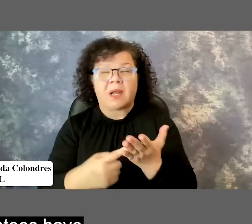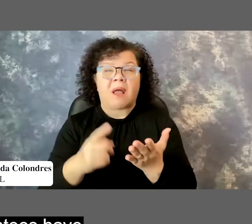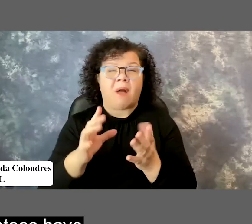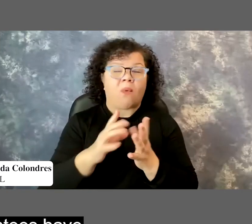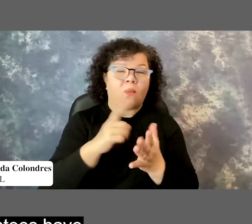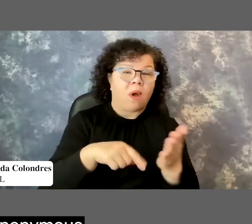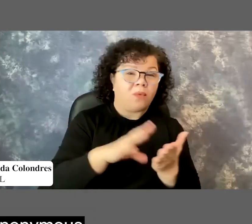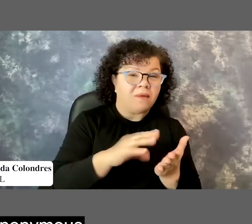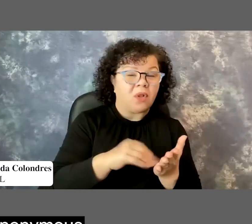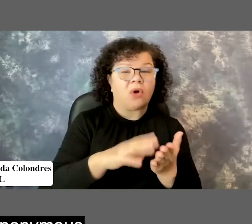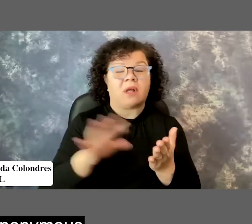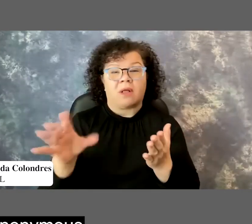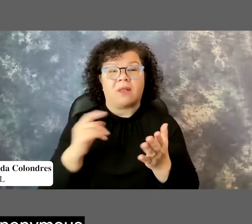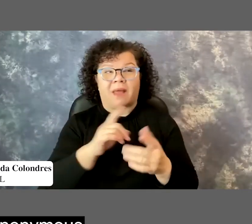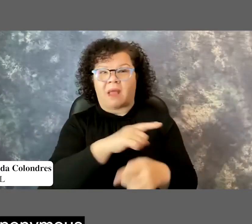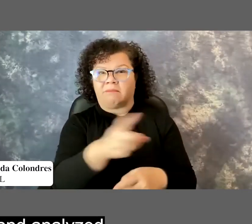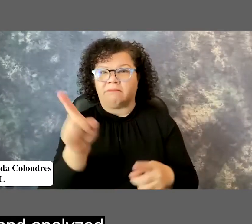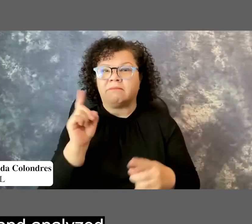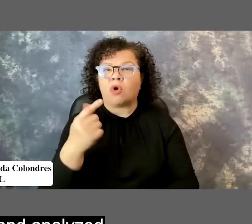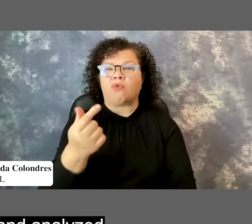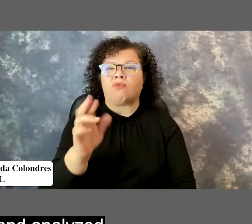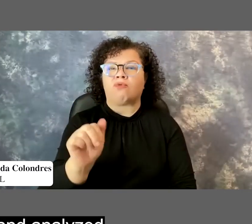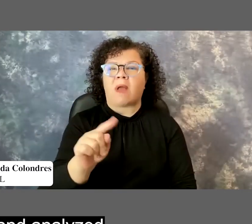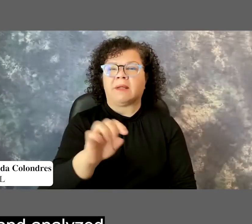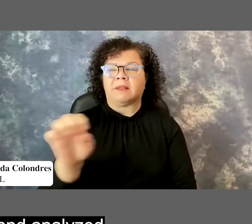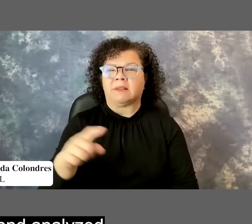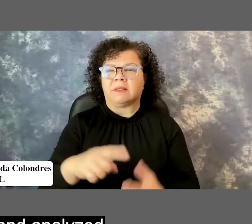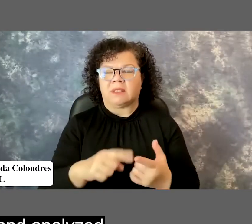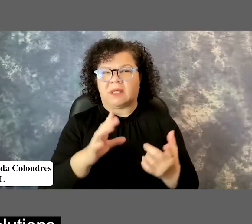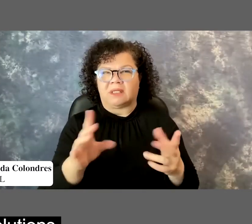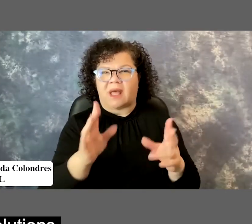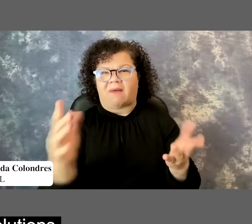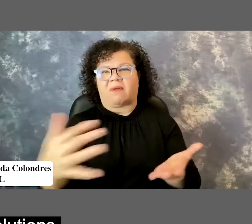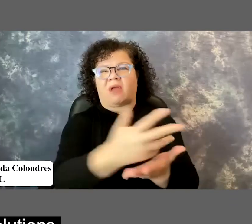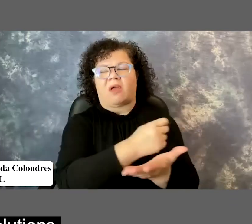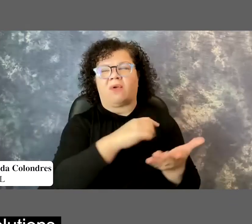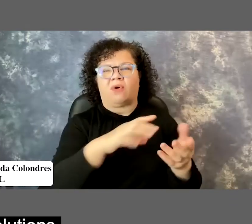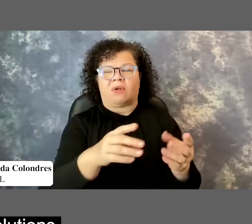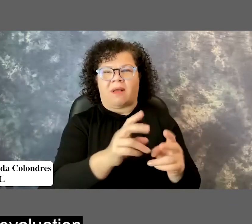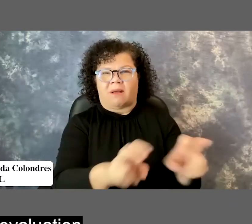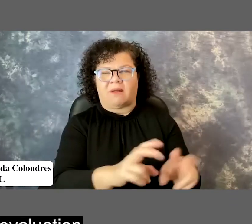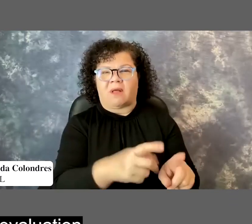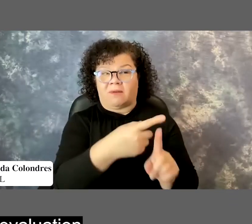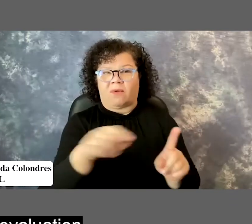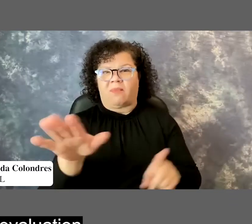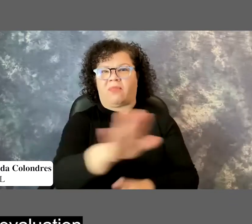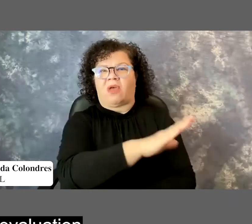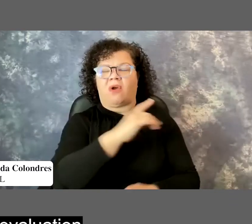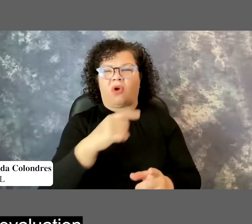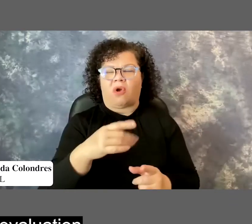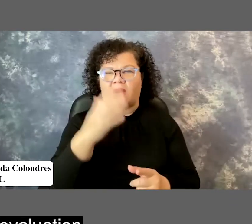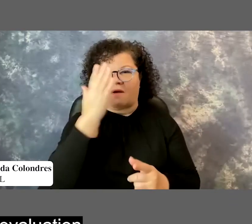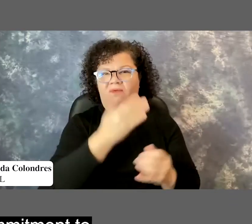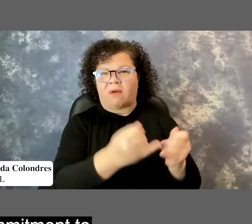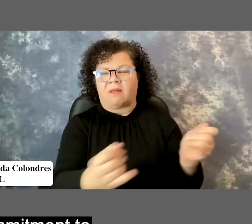have offered us through anonymous feedback gathered and analyzed by Frontline Solutions. Our approach